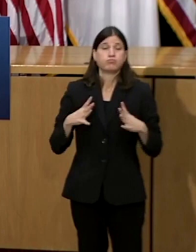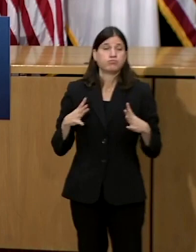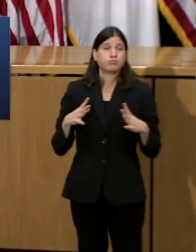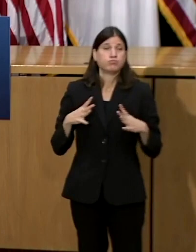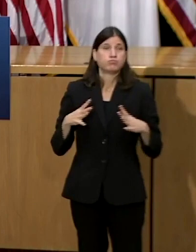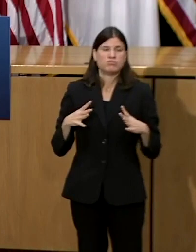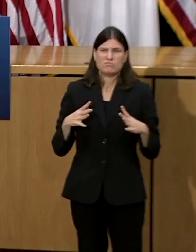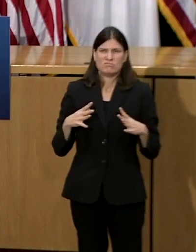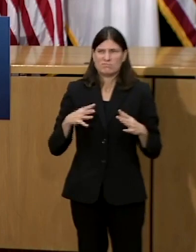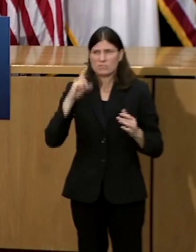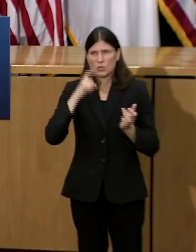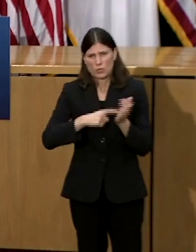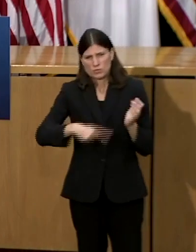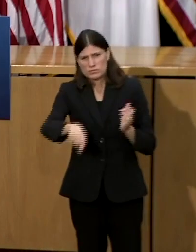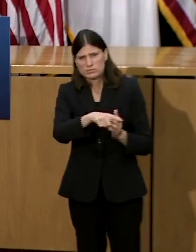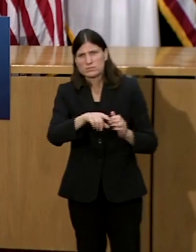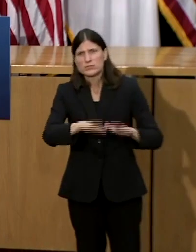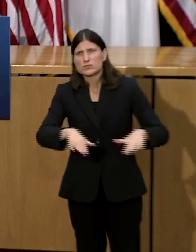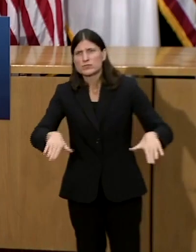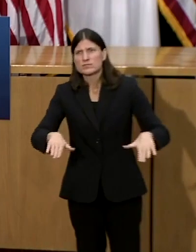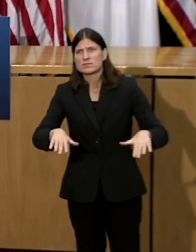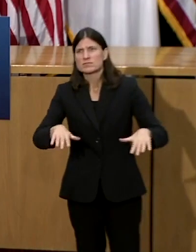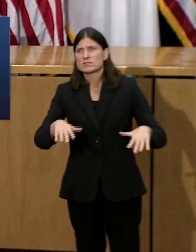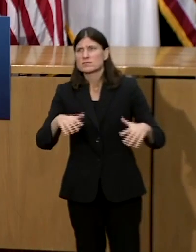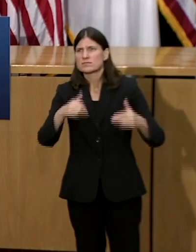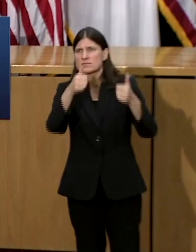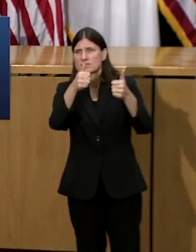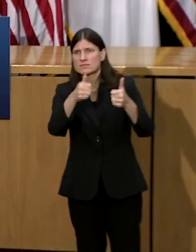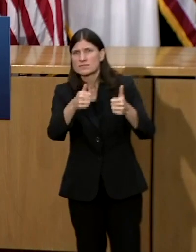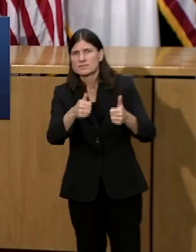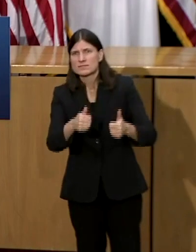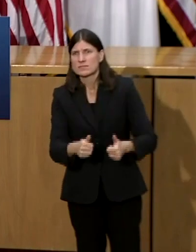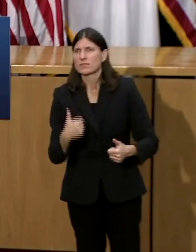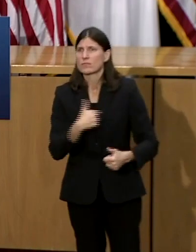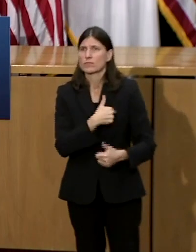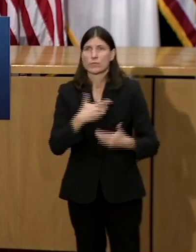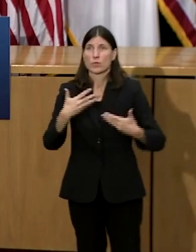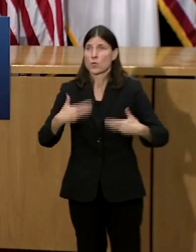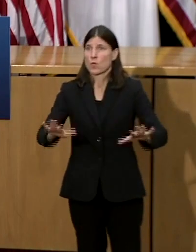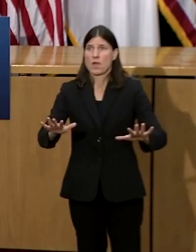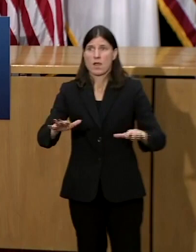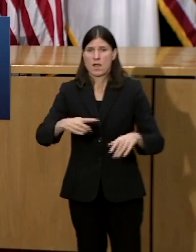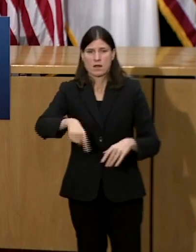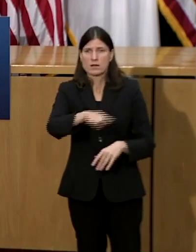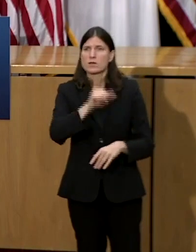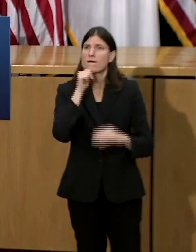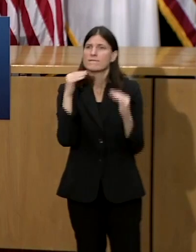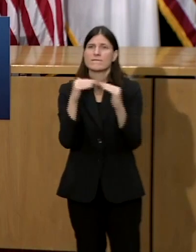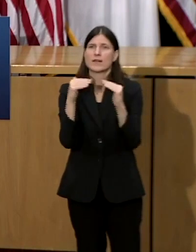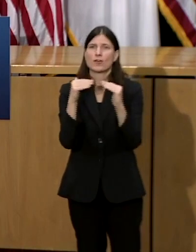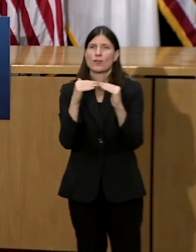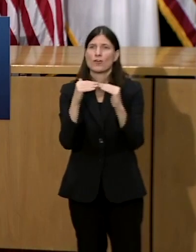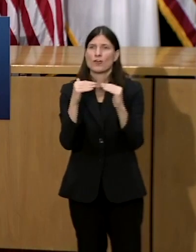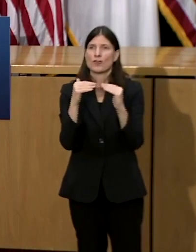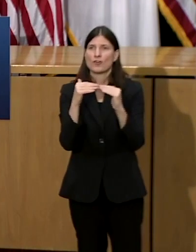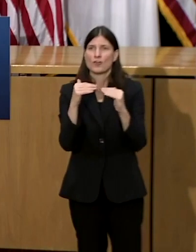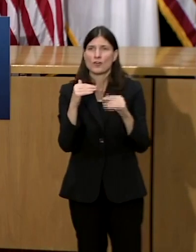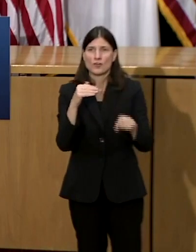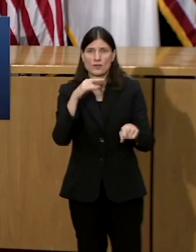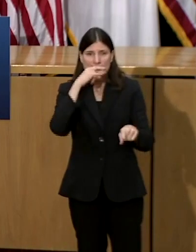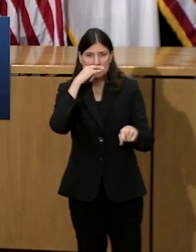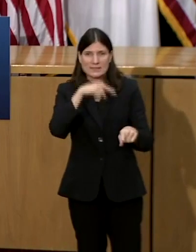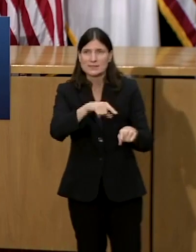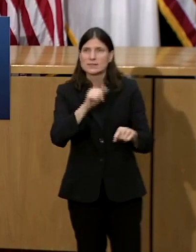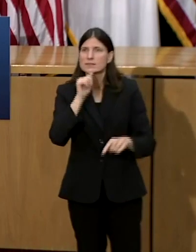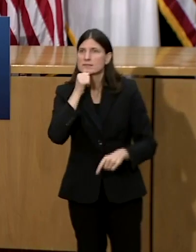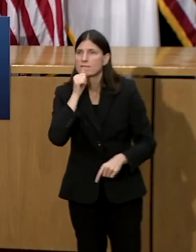gaps between students and communities, which for many young people may never fully be closed. And with that, I'd like to turn it over